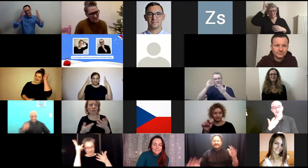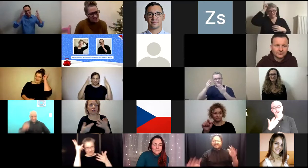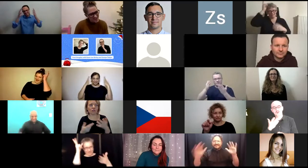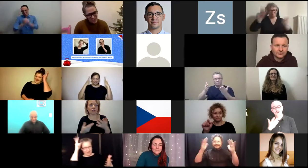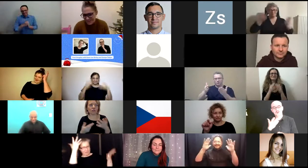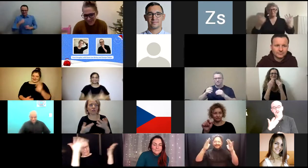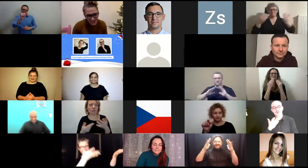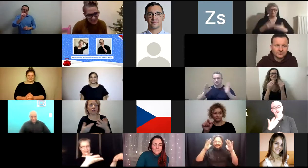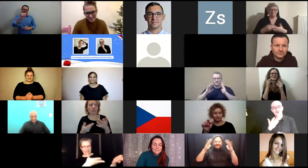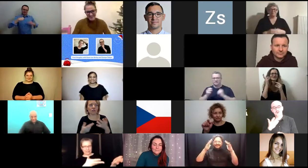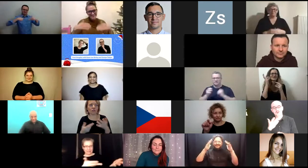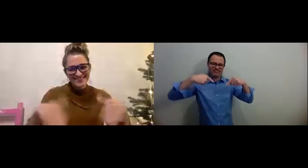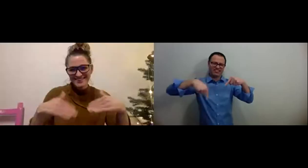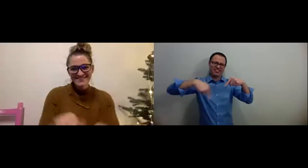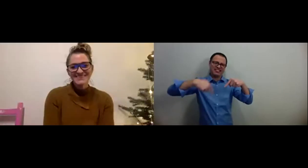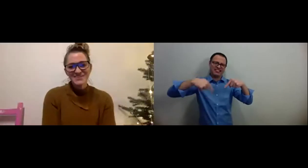Hello.